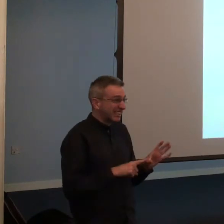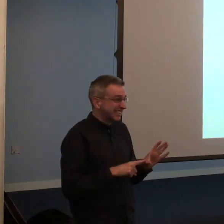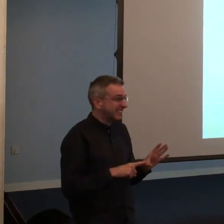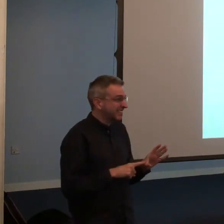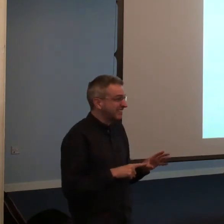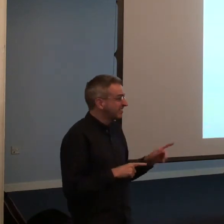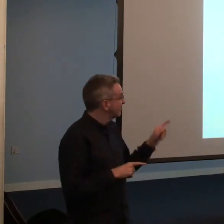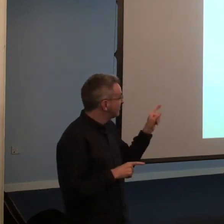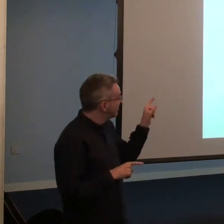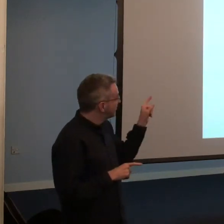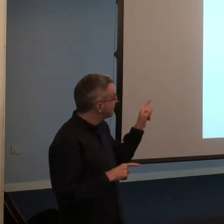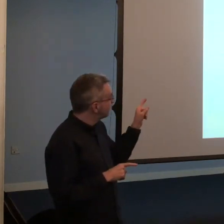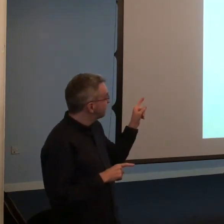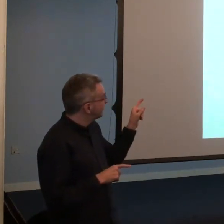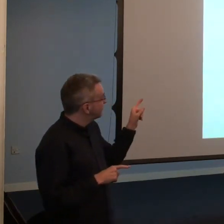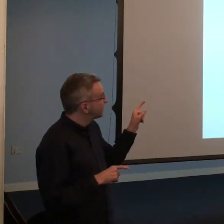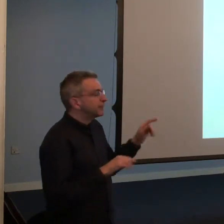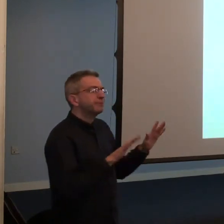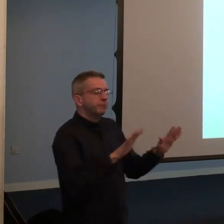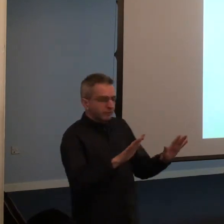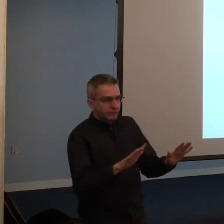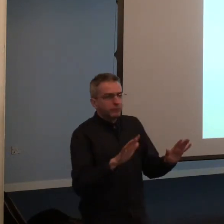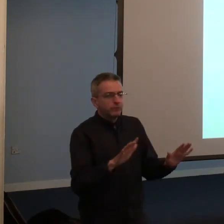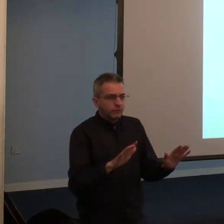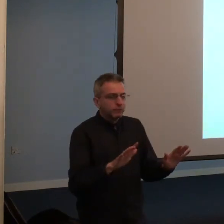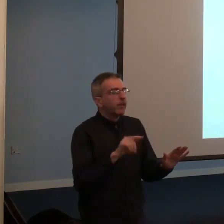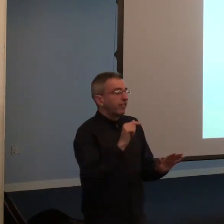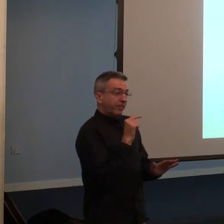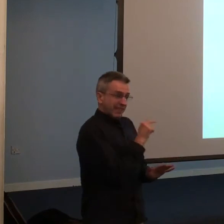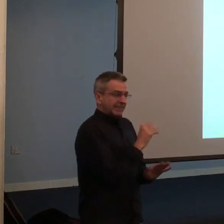And we also see, you know, starting this year, gene therapy for deafness.